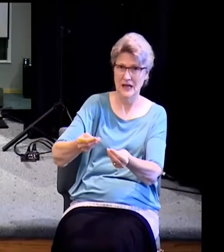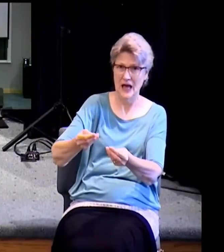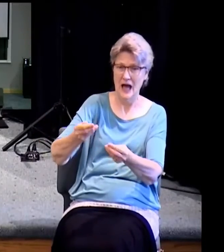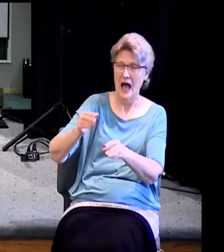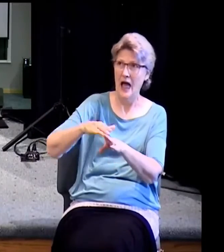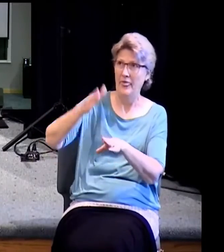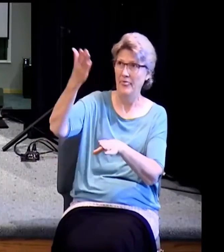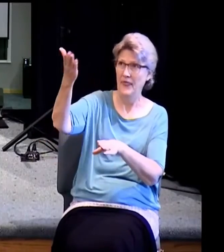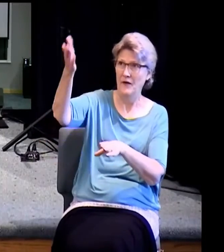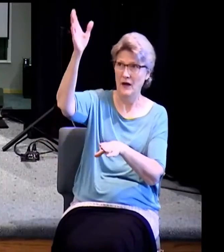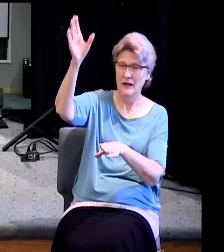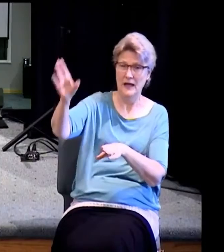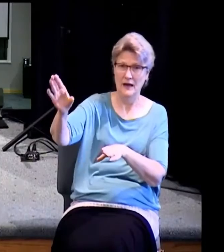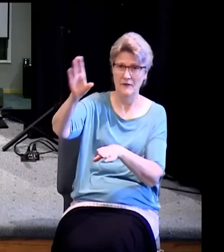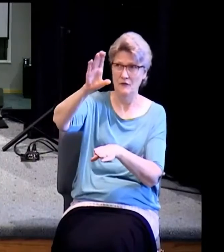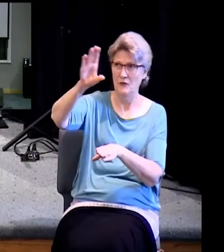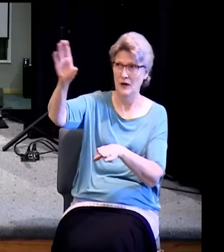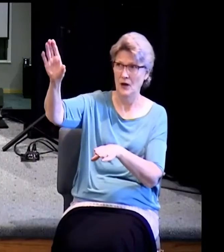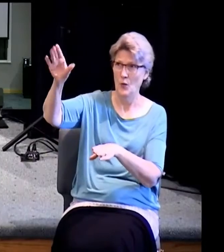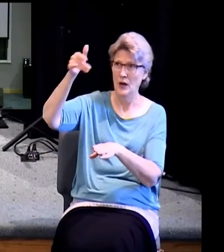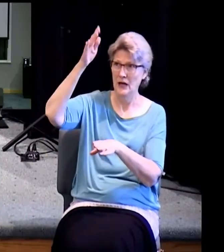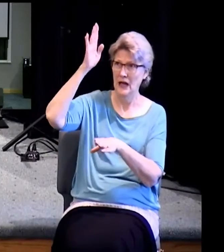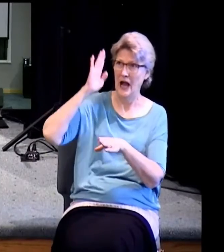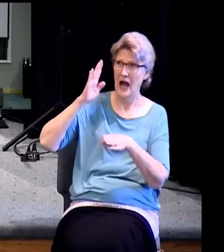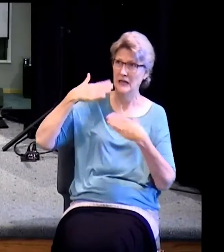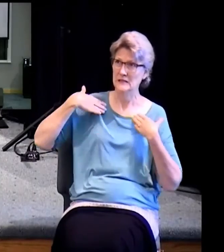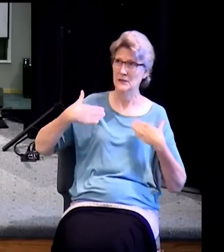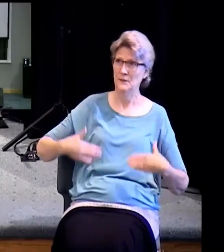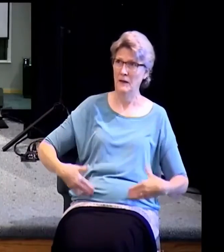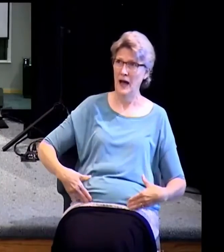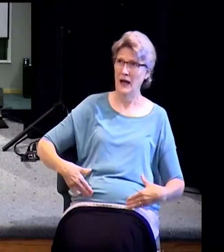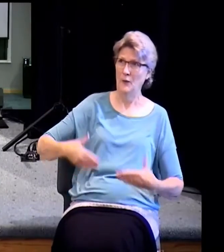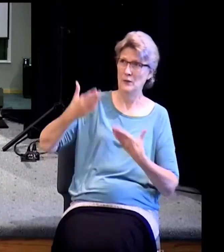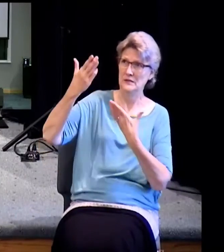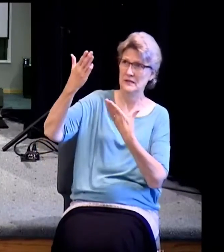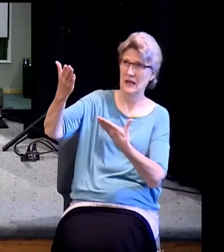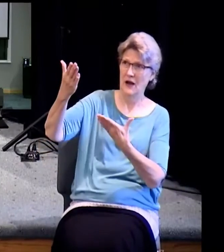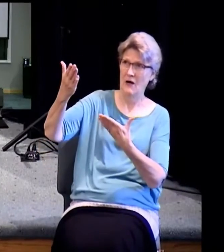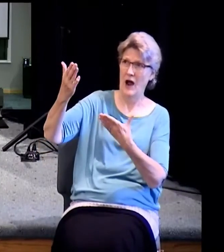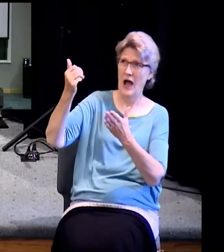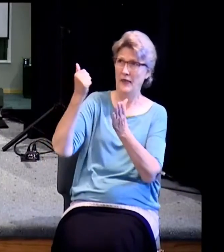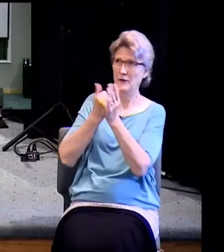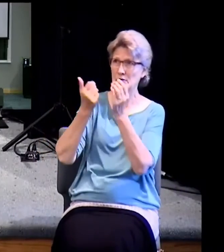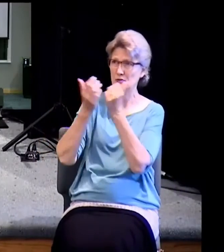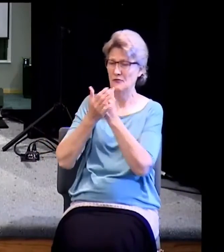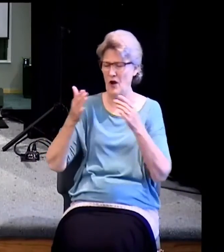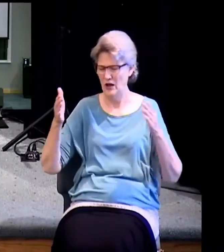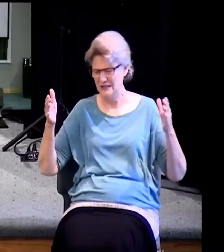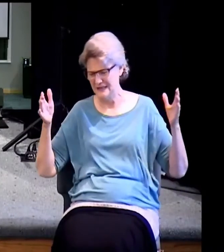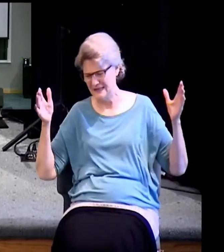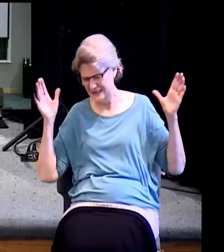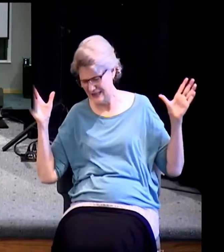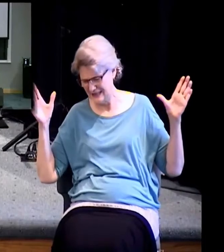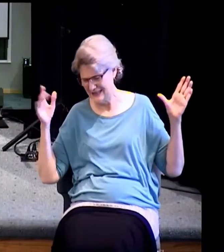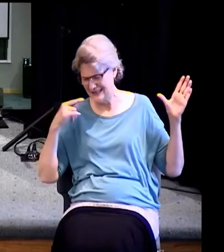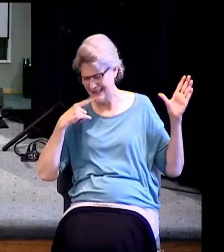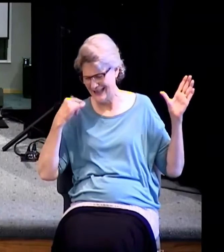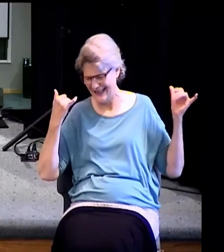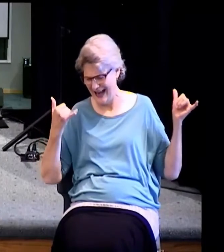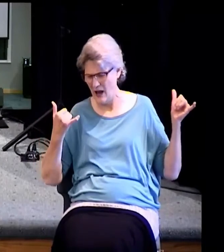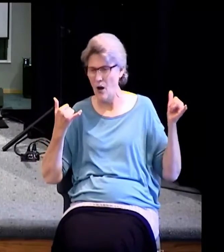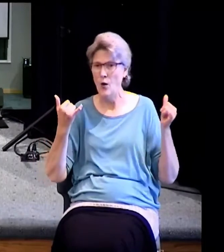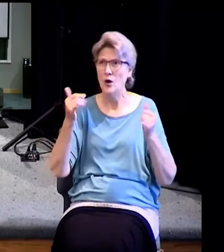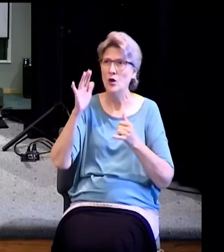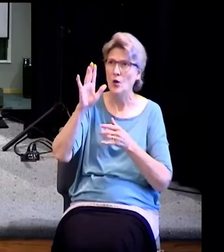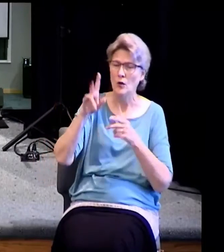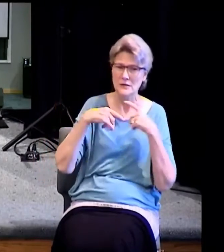in flesh hung on that cross and said, now your sins can be washed away in my name if you